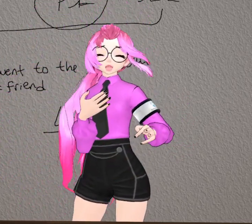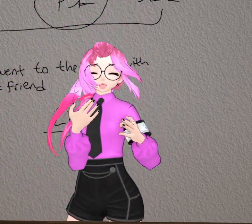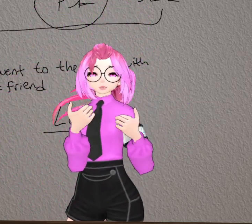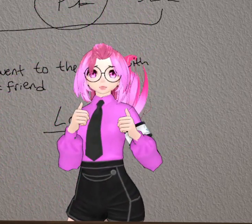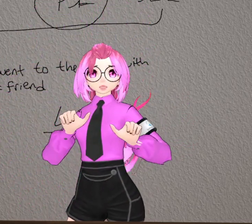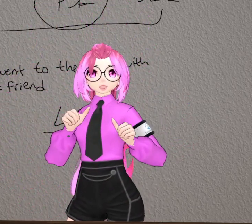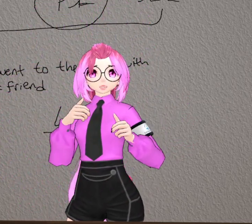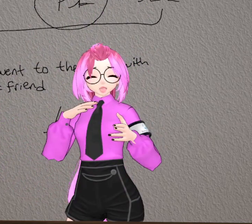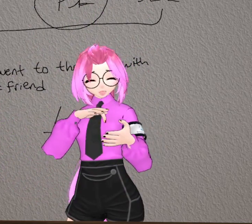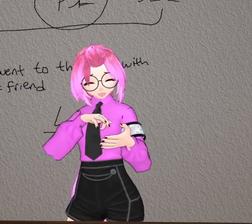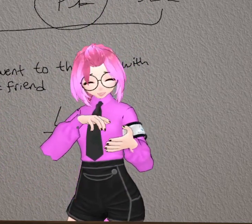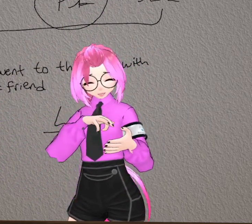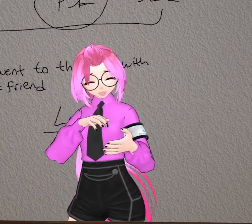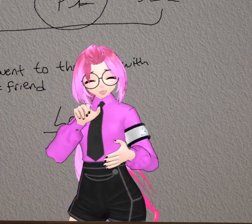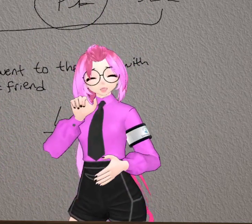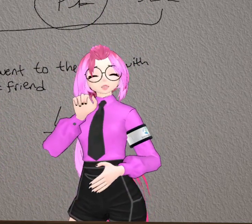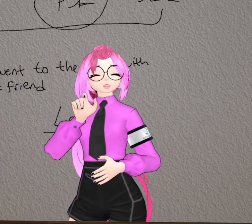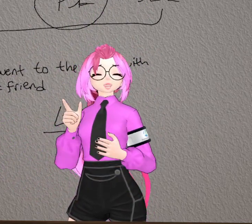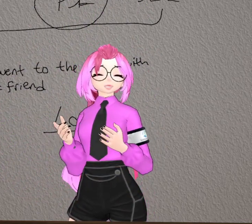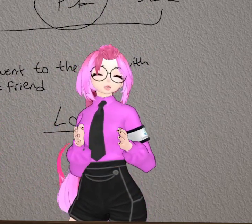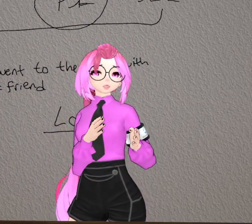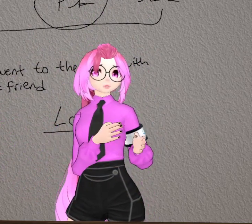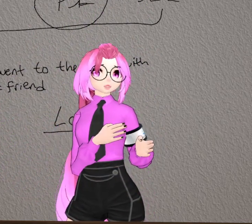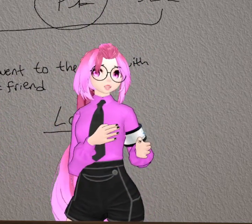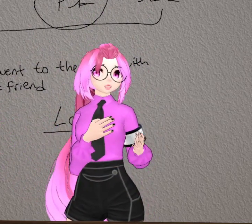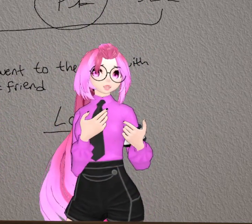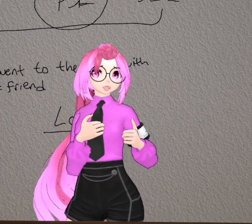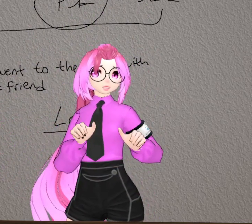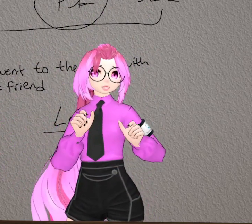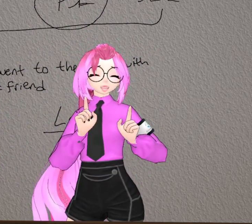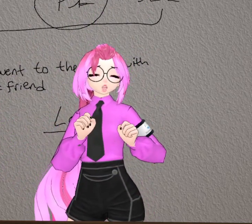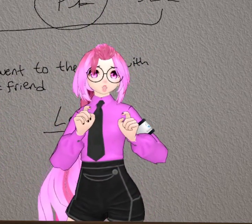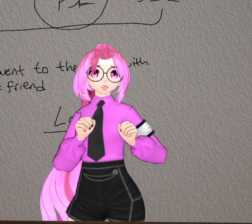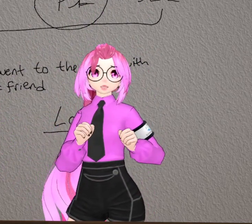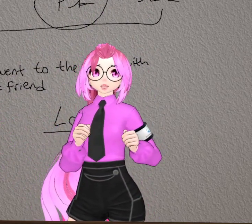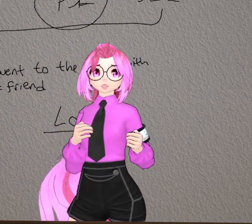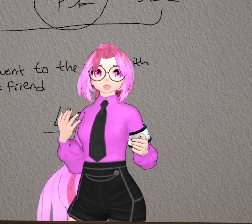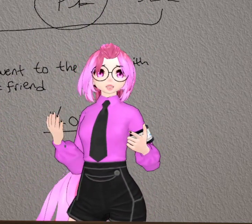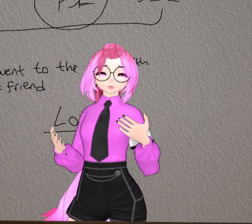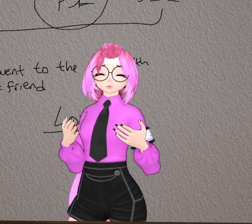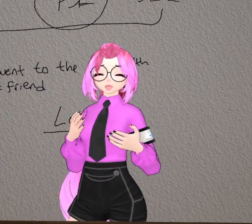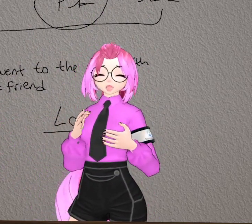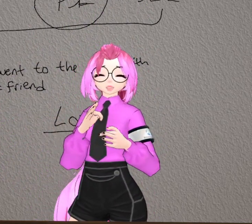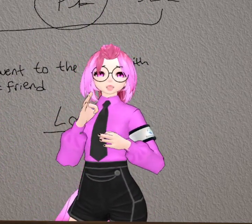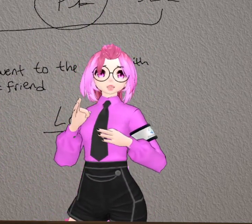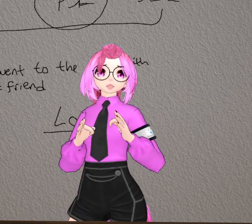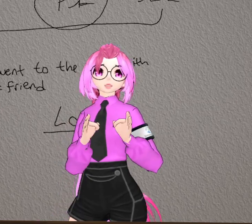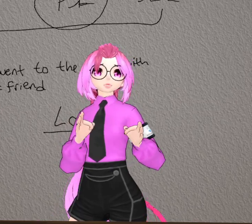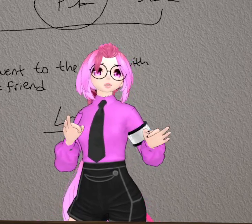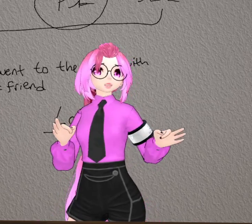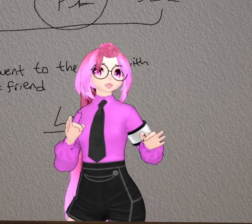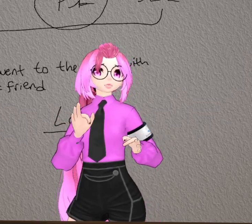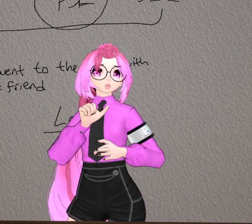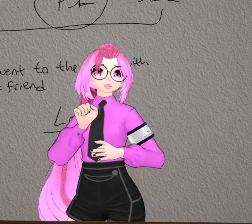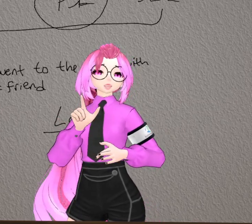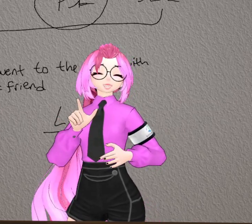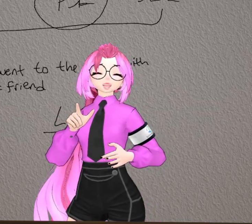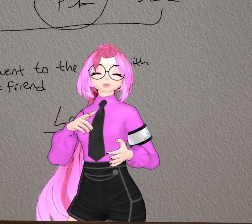sign, you could try studying ASL grammar and testing if you can try and make a sentence with ASL,